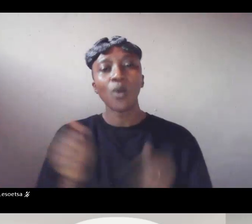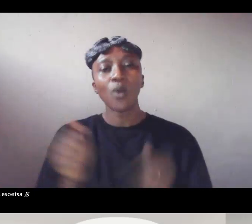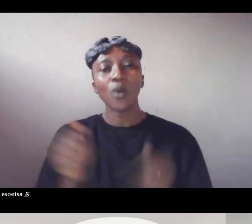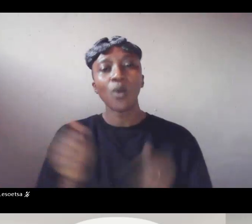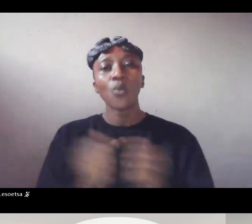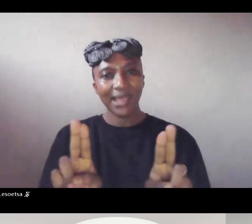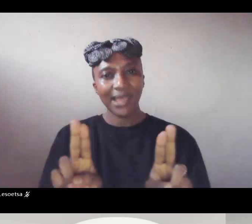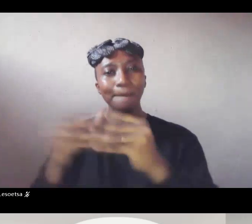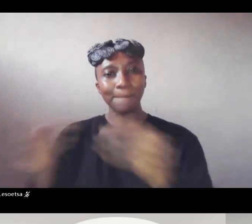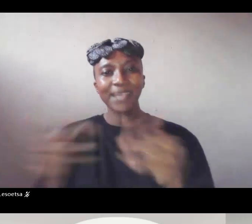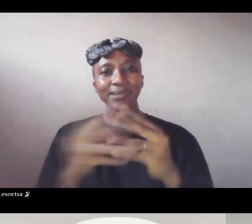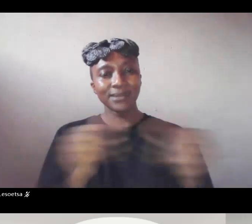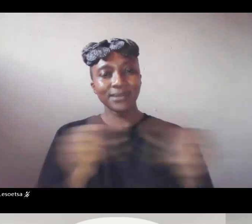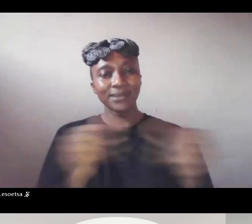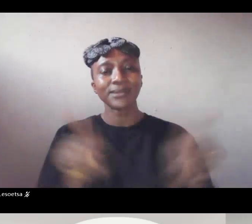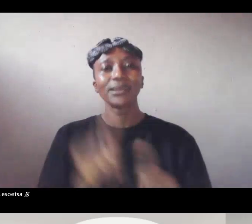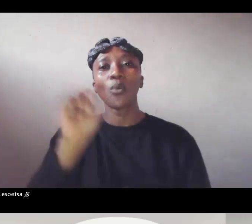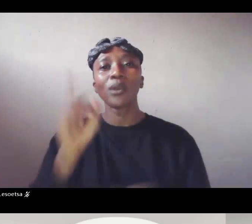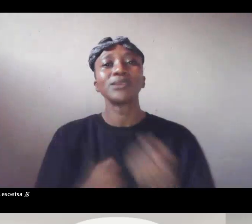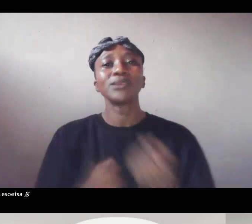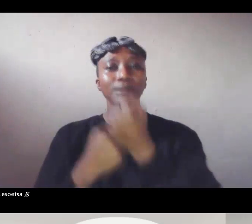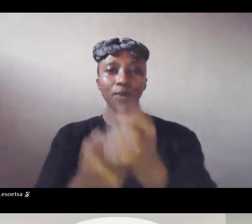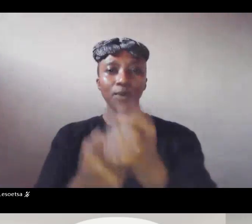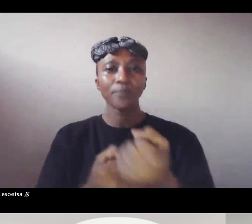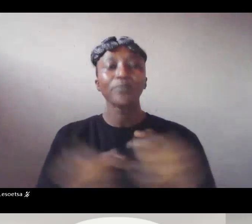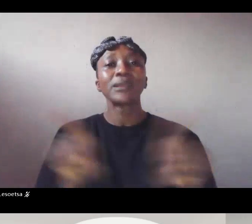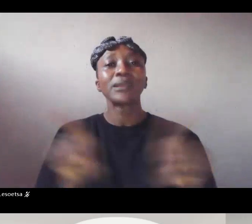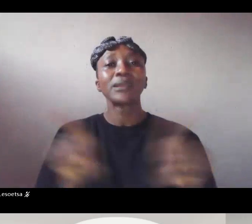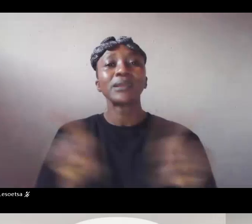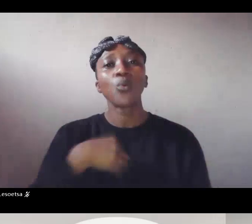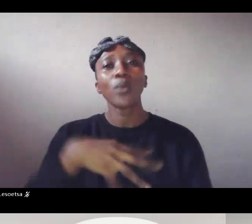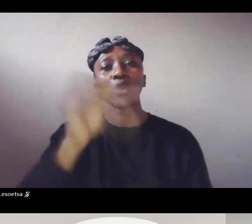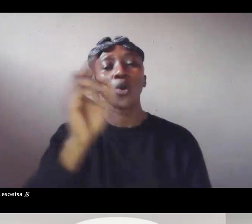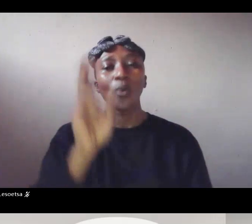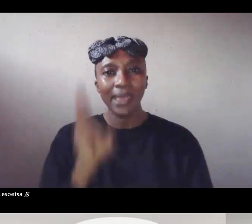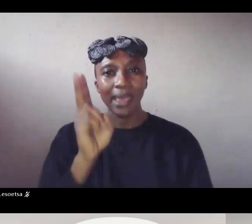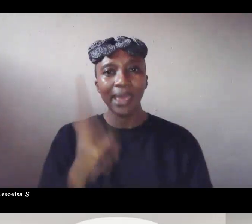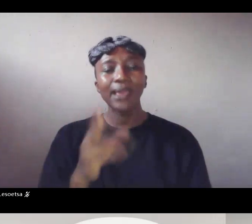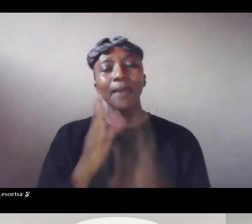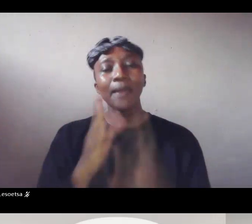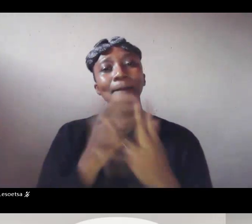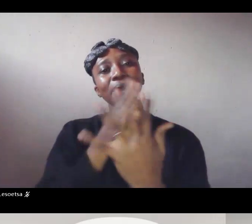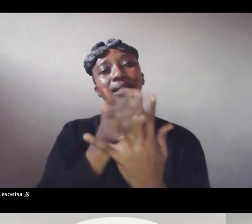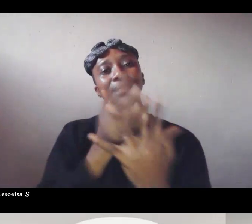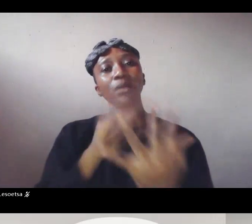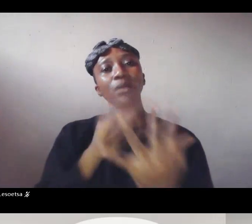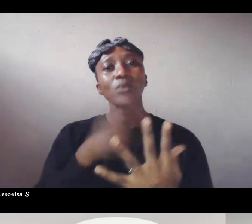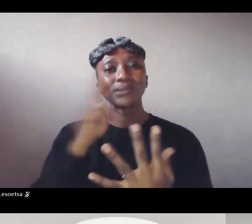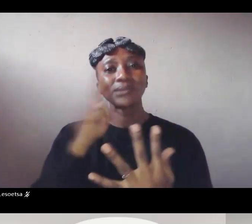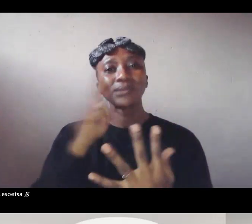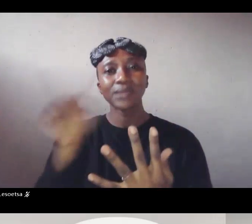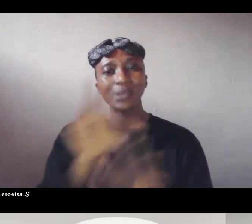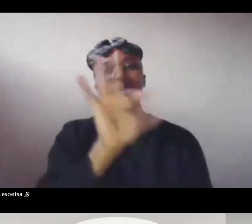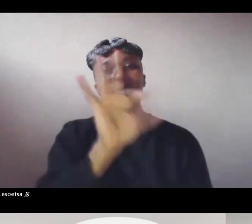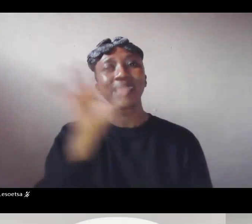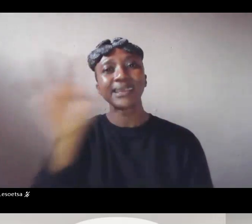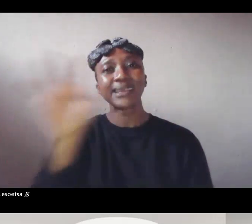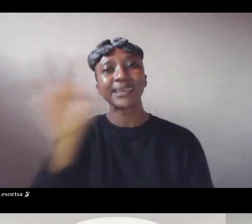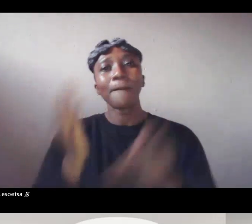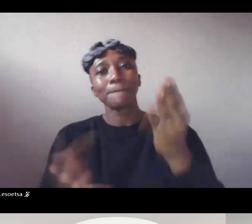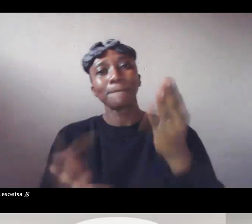universal support. And then we go again to the middle and we say that we have to look at selective measures as